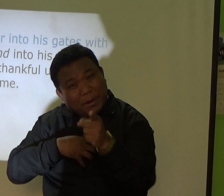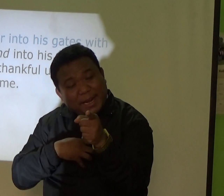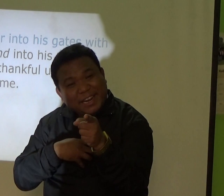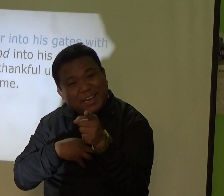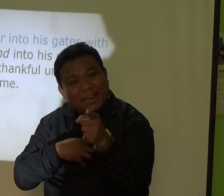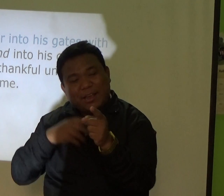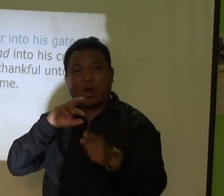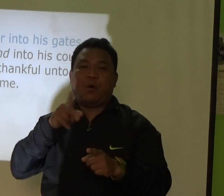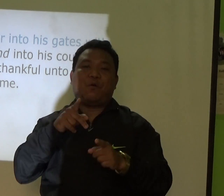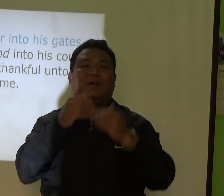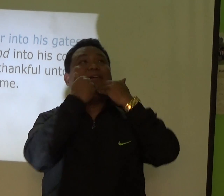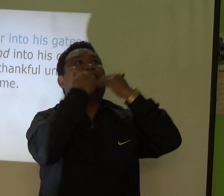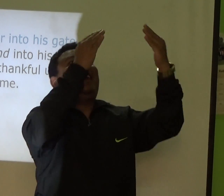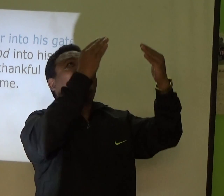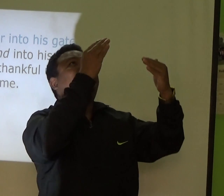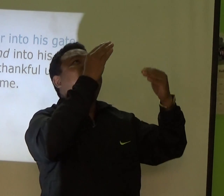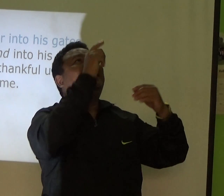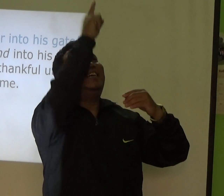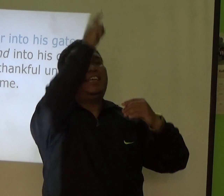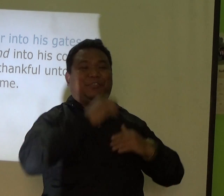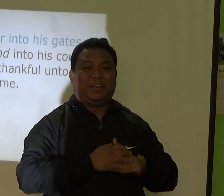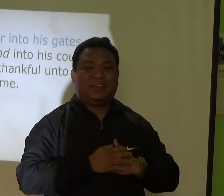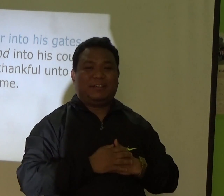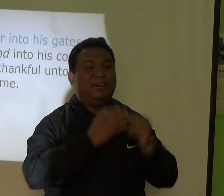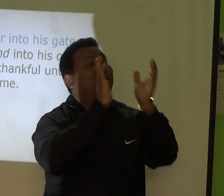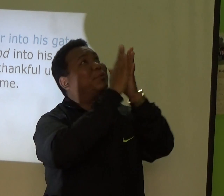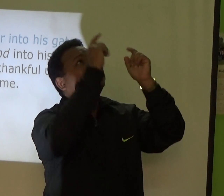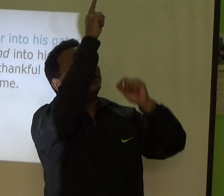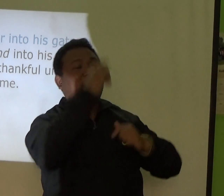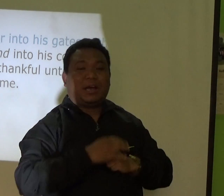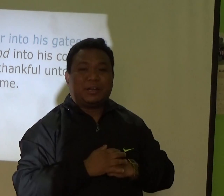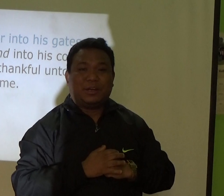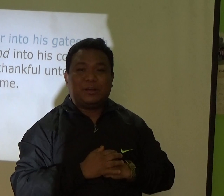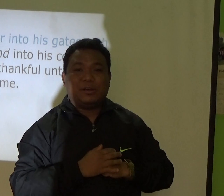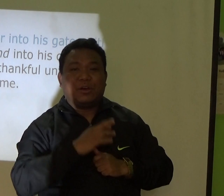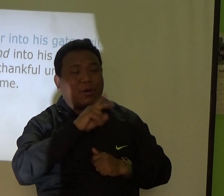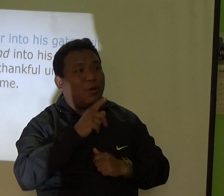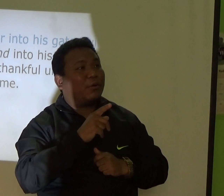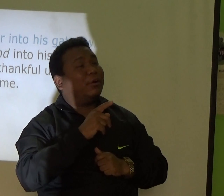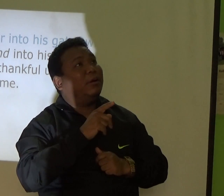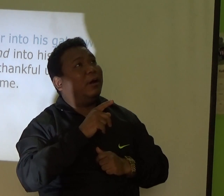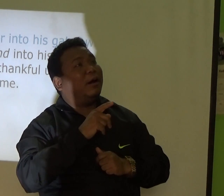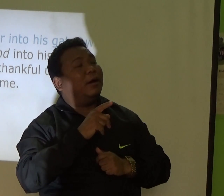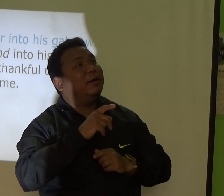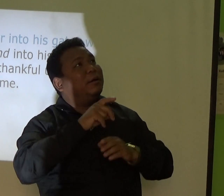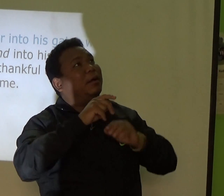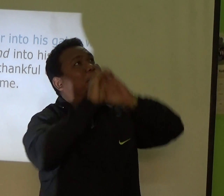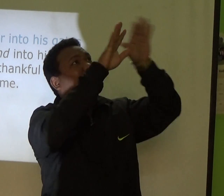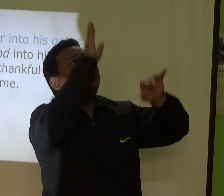accompany or thanks. Praise be God. Or bless